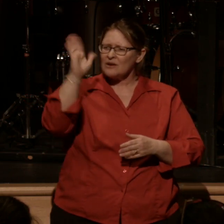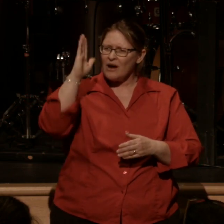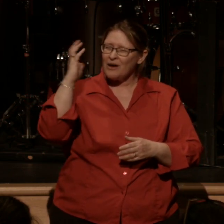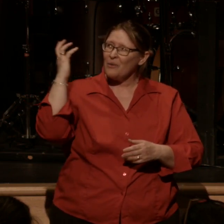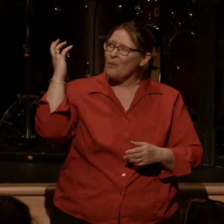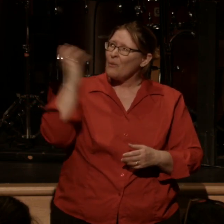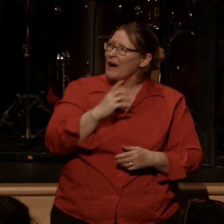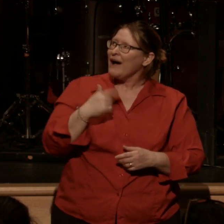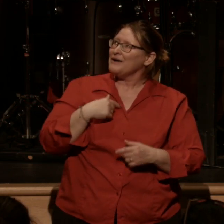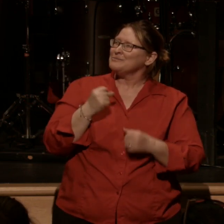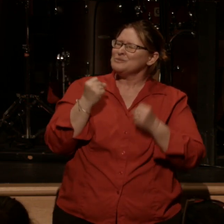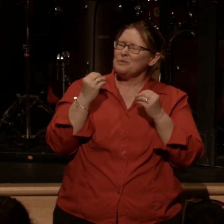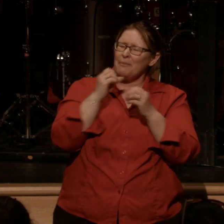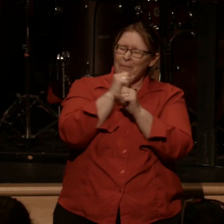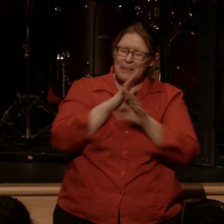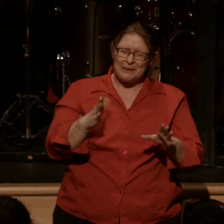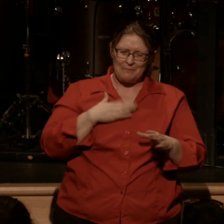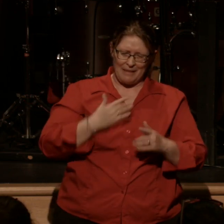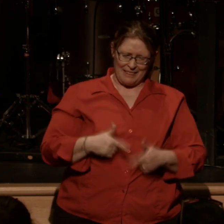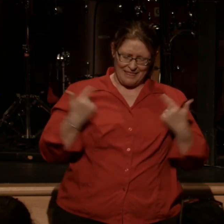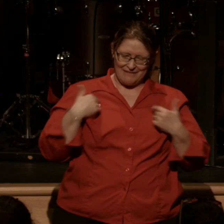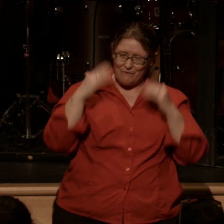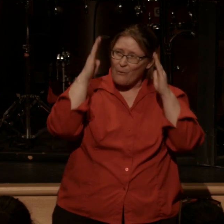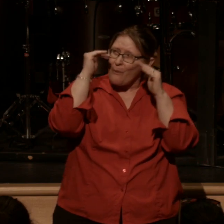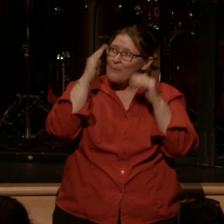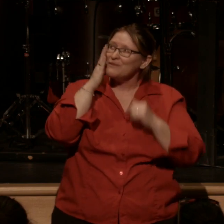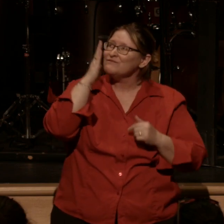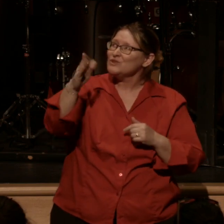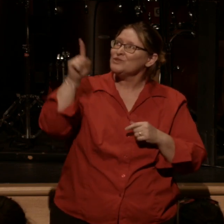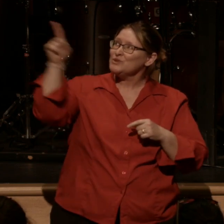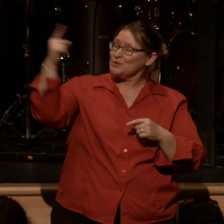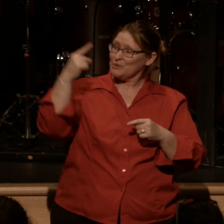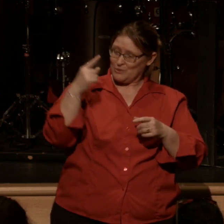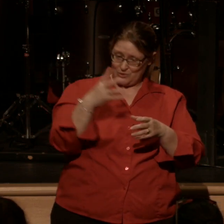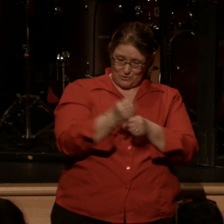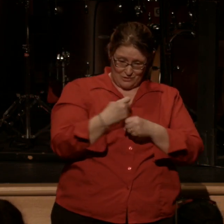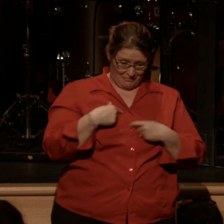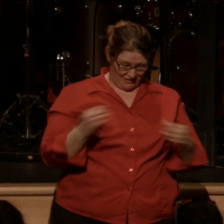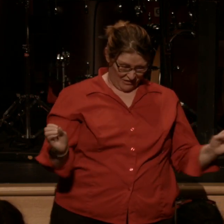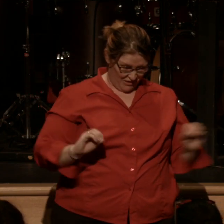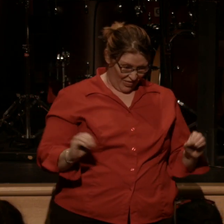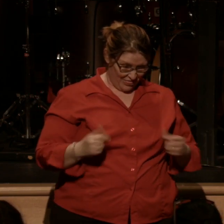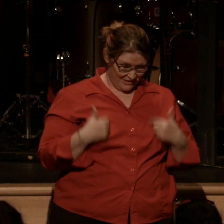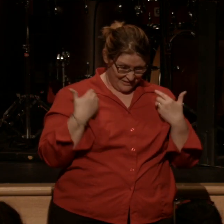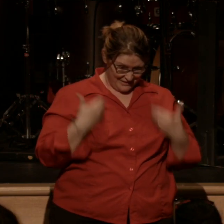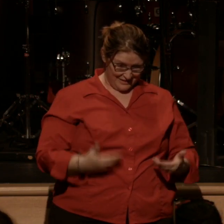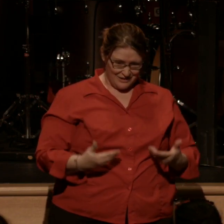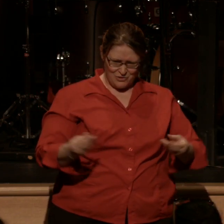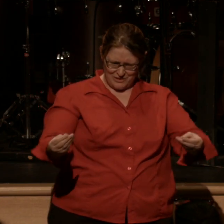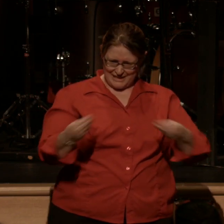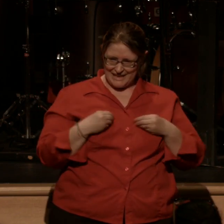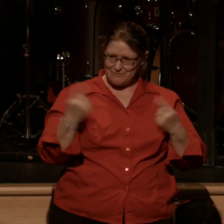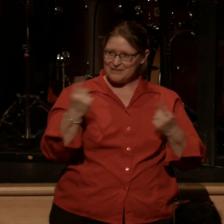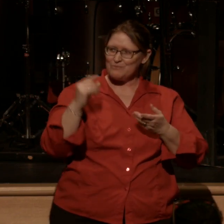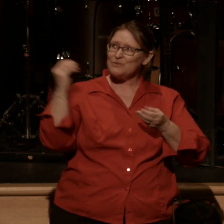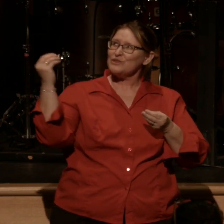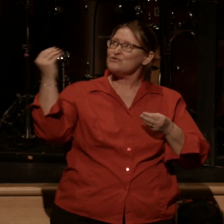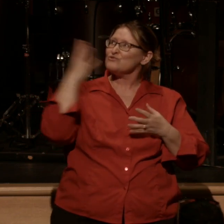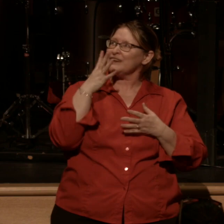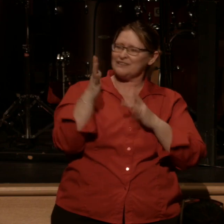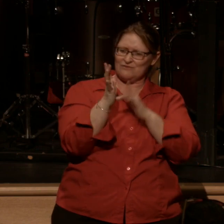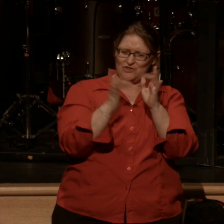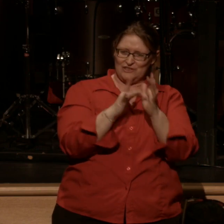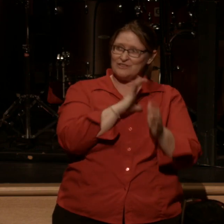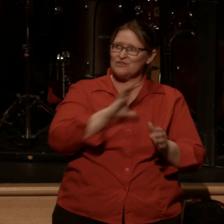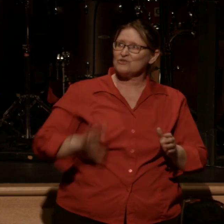I am so blessed in this life to have a hope and a future that you took me from nothing and gave me something, the grace of